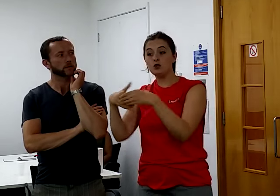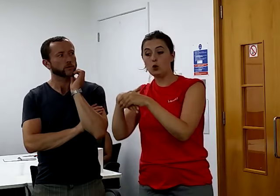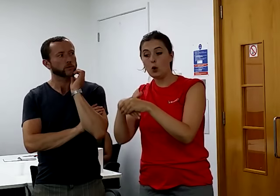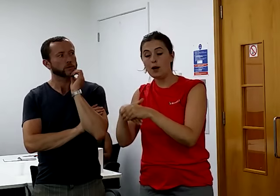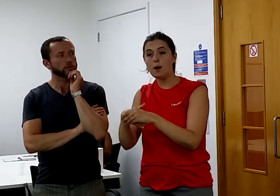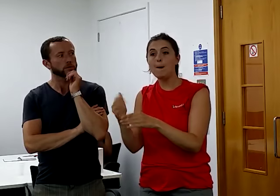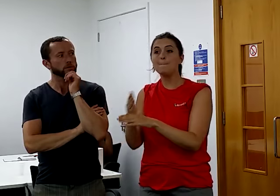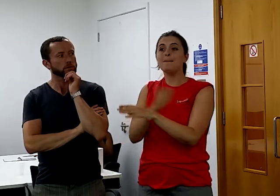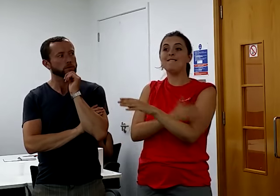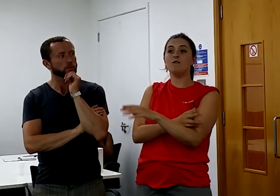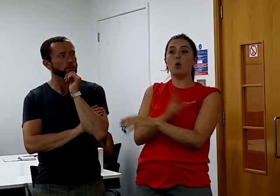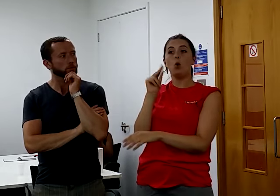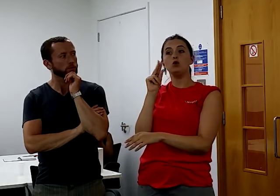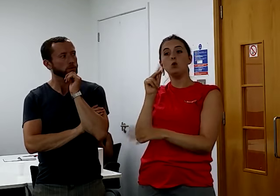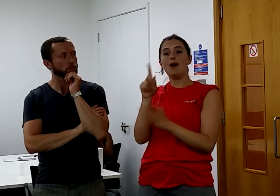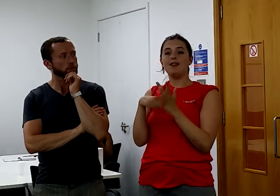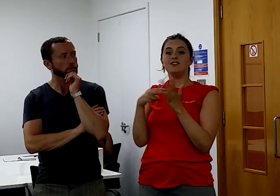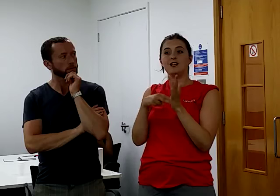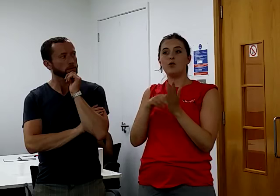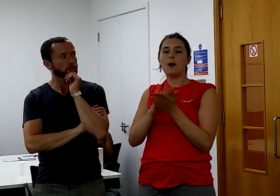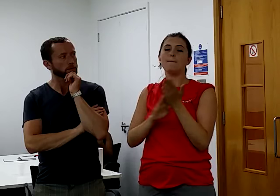vote.